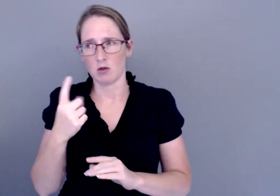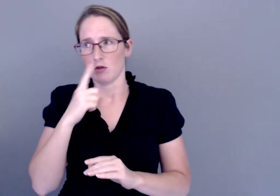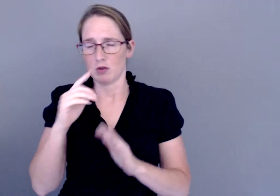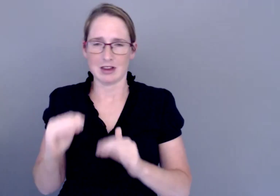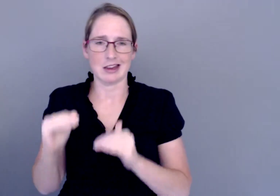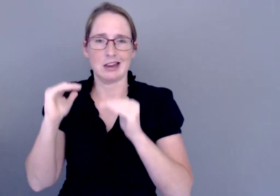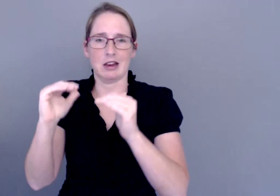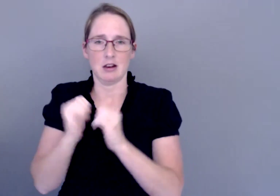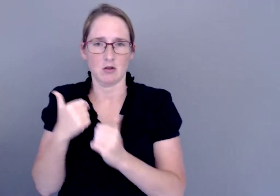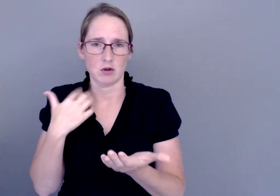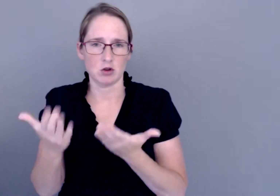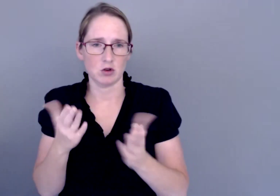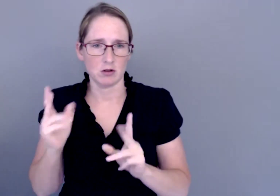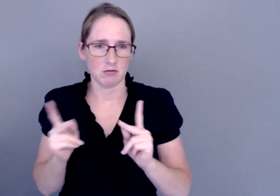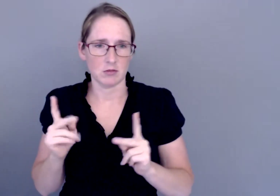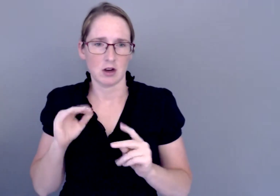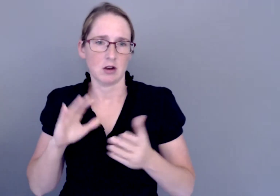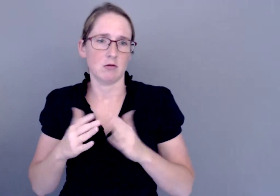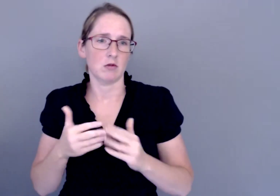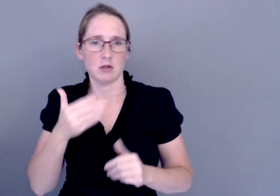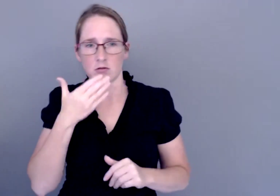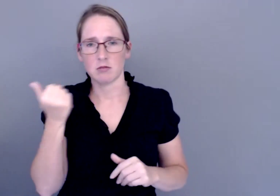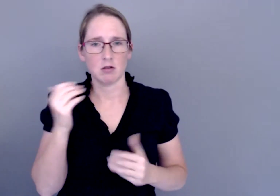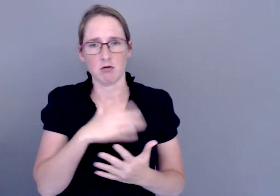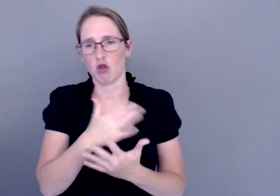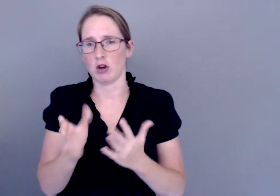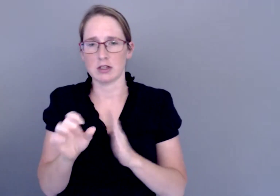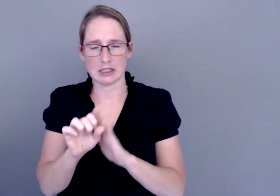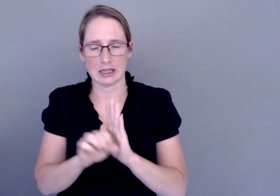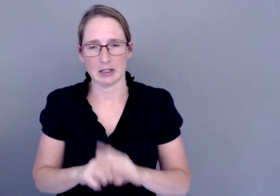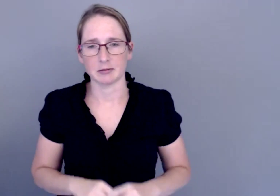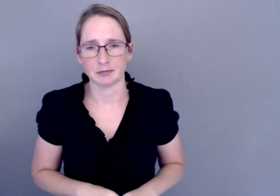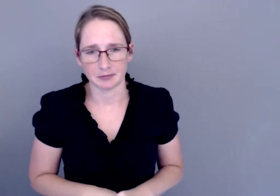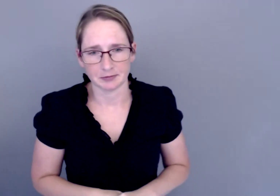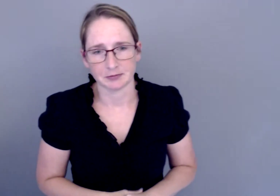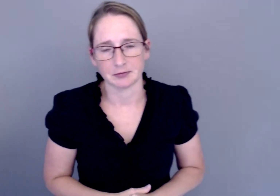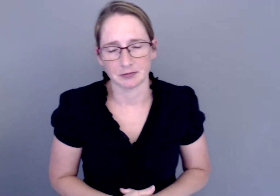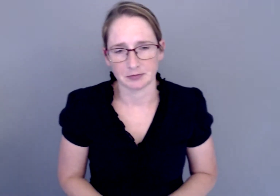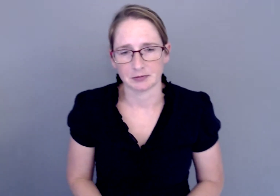how we serve people and communities better across the state.